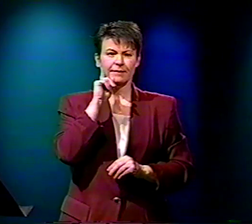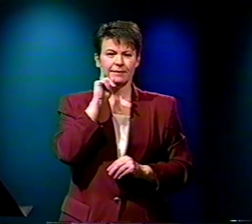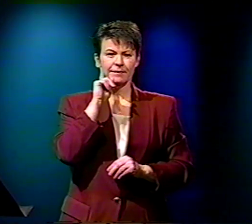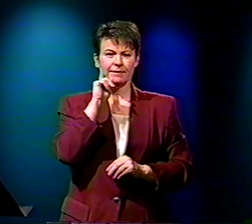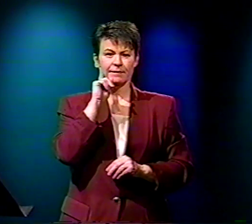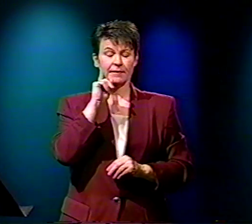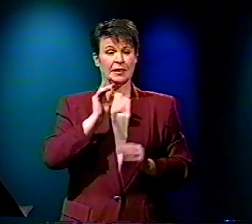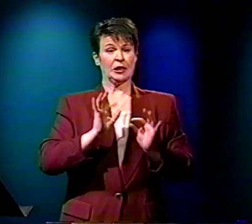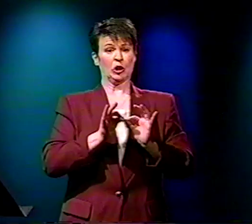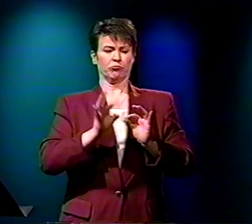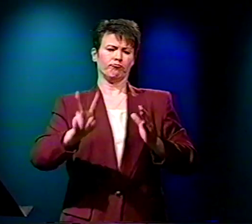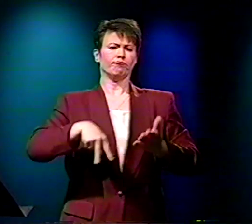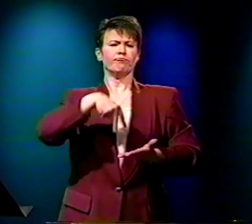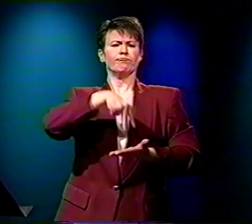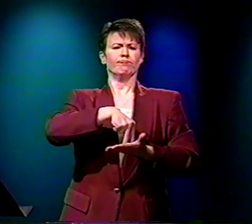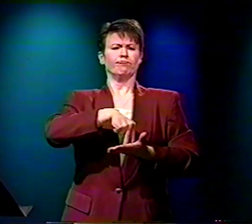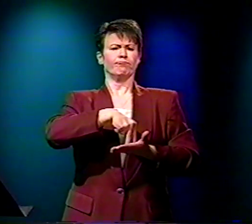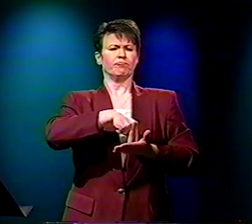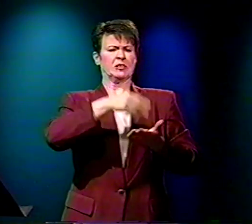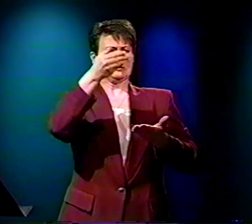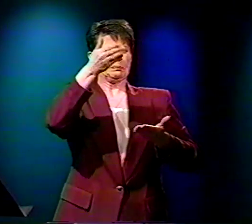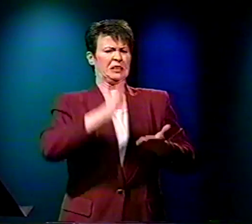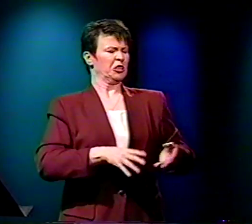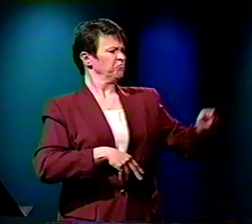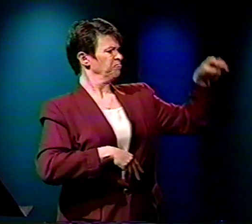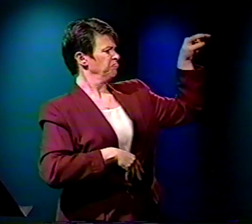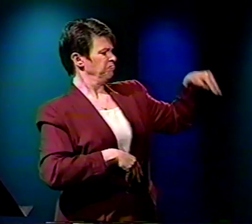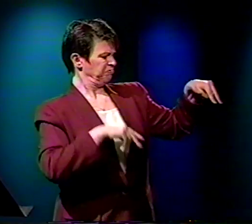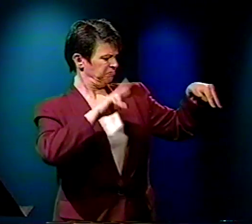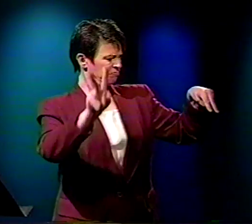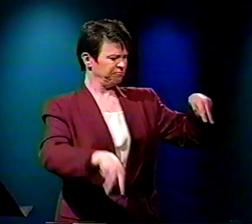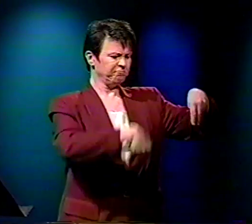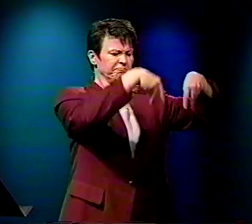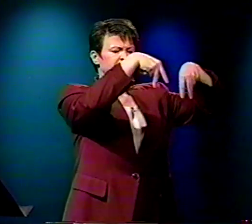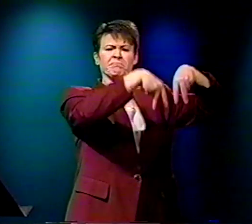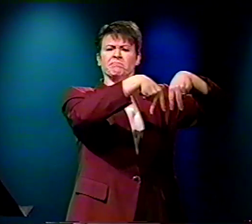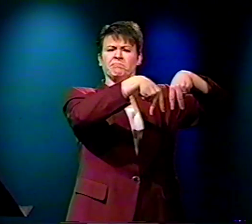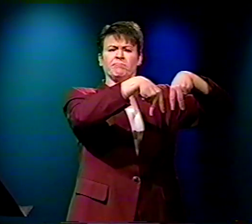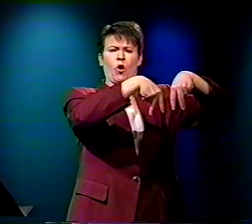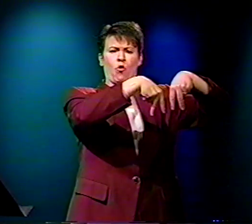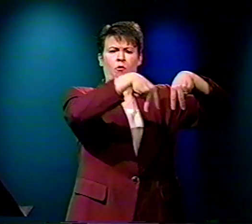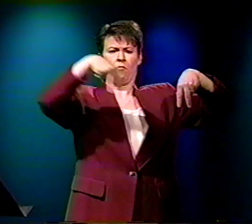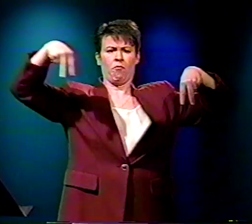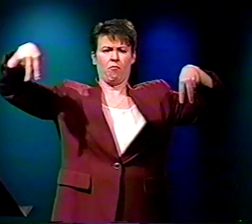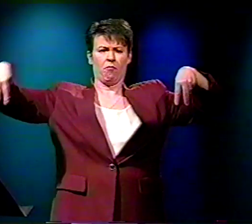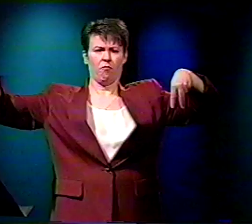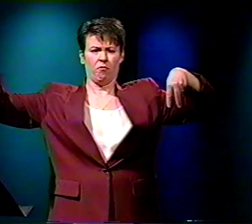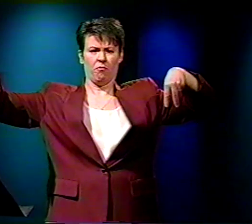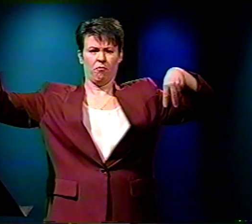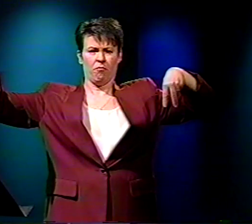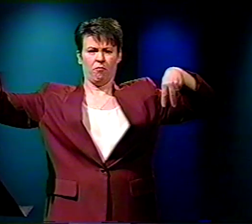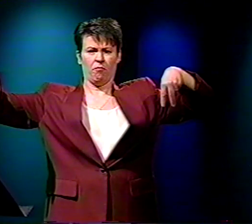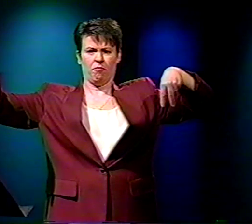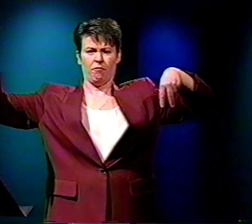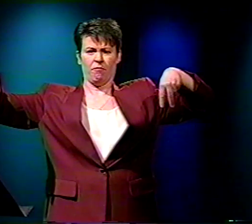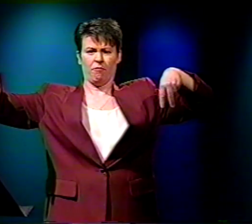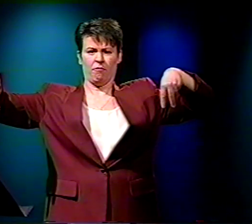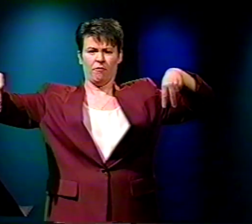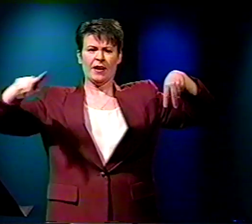Take a look at even where you put the deaf people. If the interpreter stands right next to the speaker, or whether the interpreter stands way